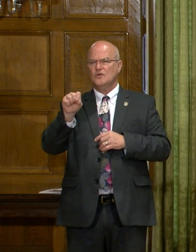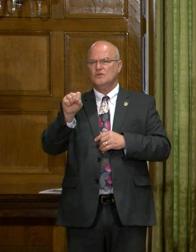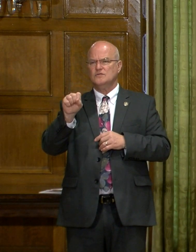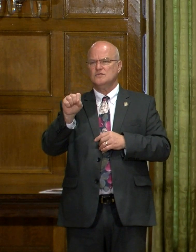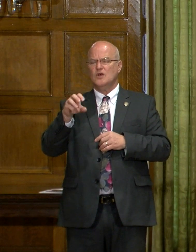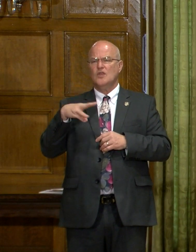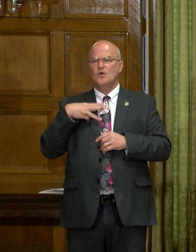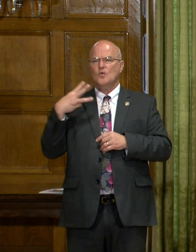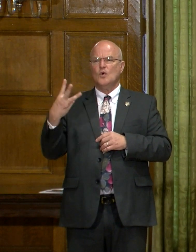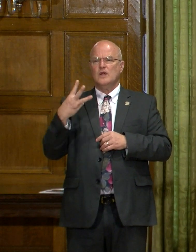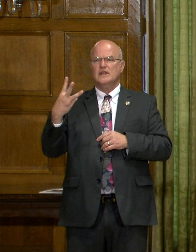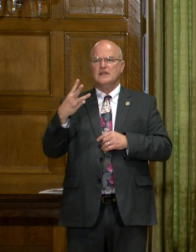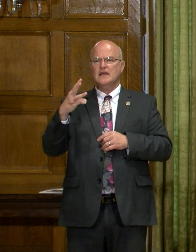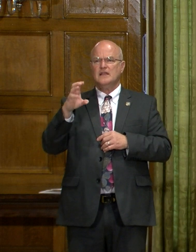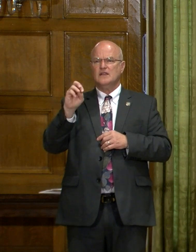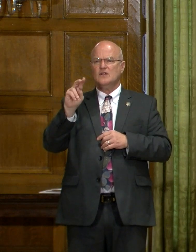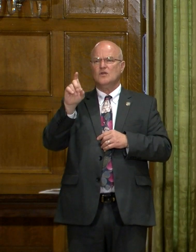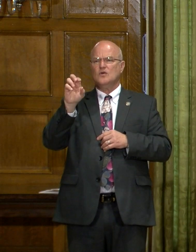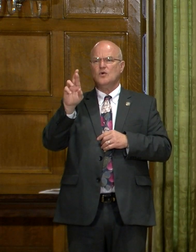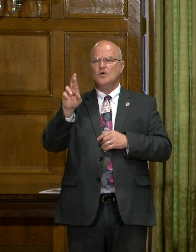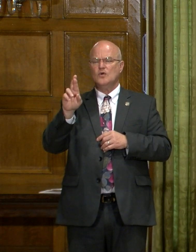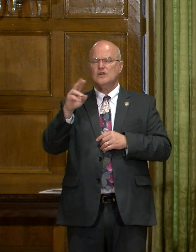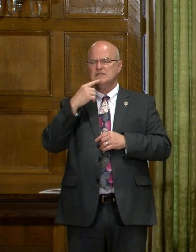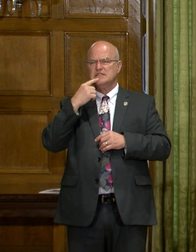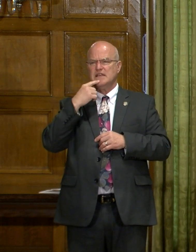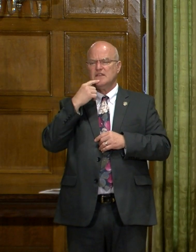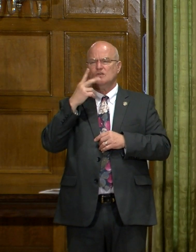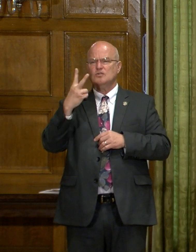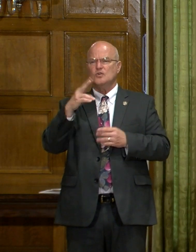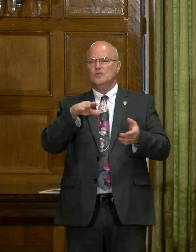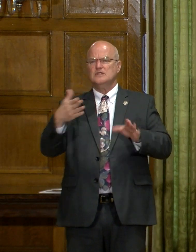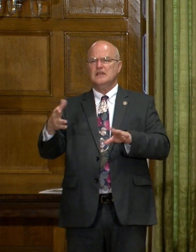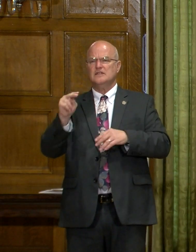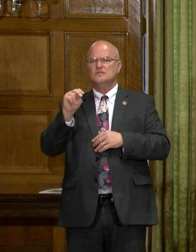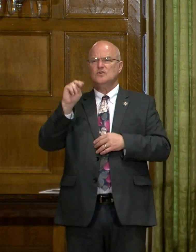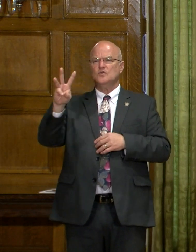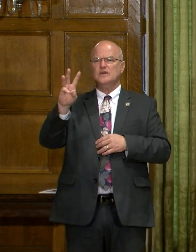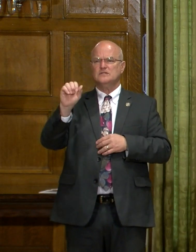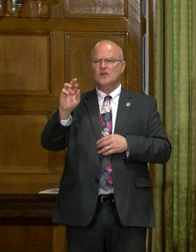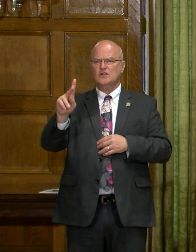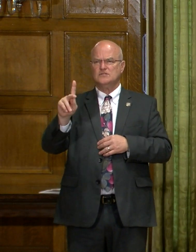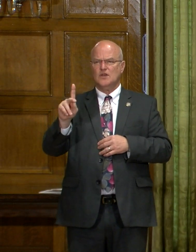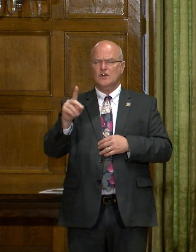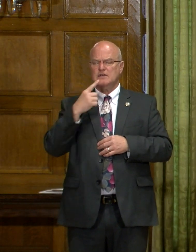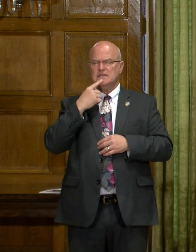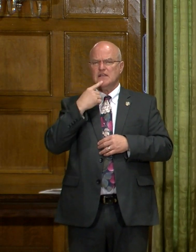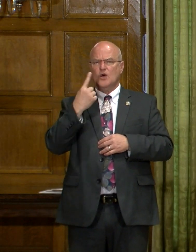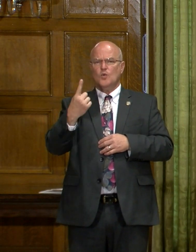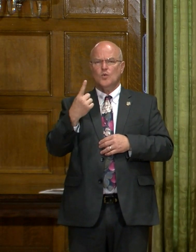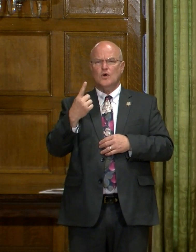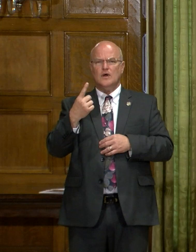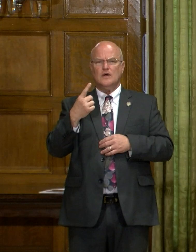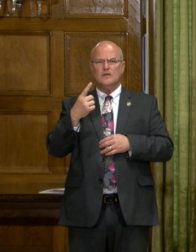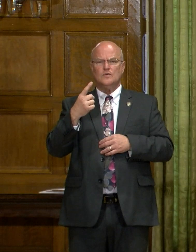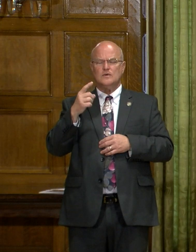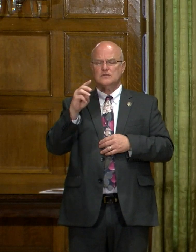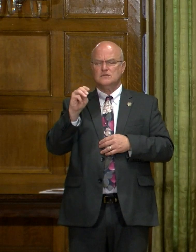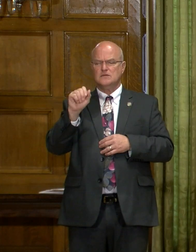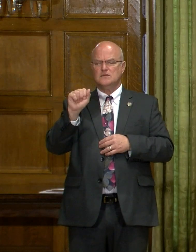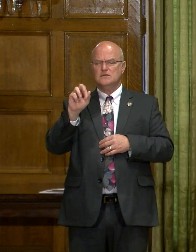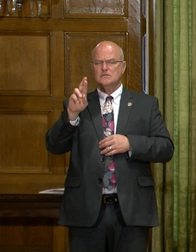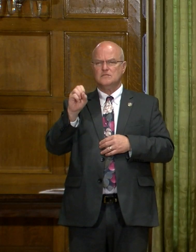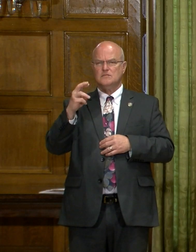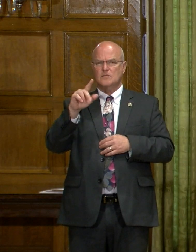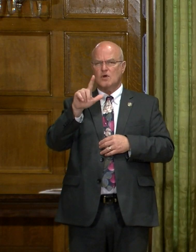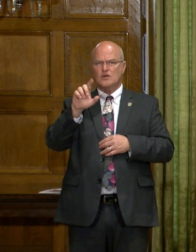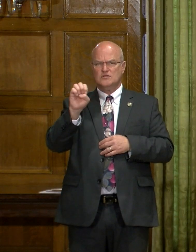County coroner said that there were 2 deaths reported here in Northwest Arkansas. He said one was Marshallese and one was